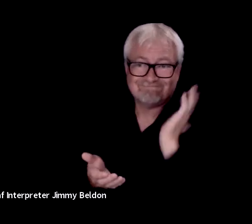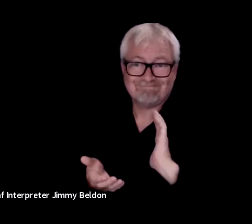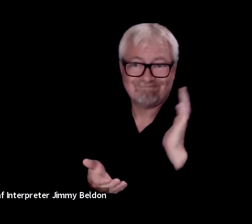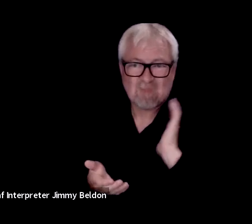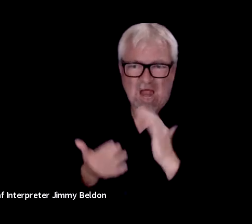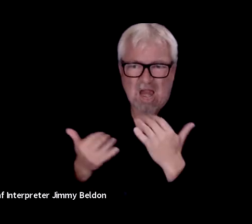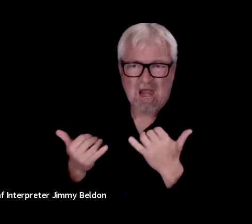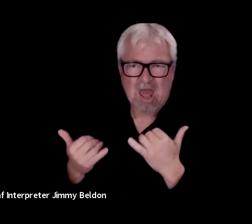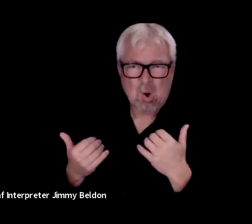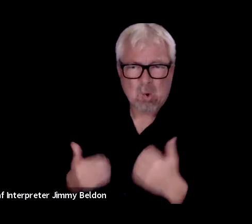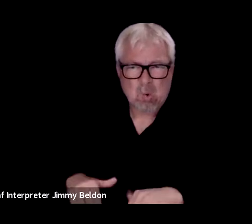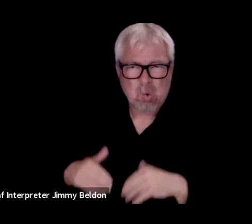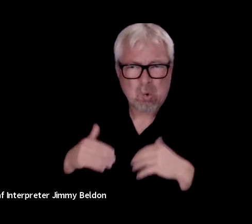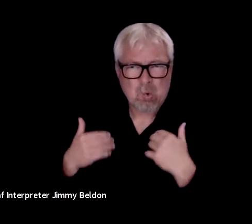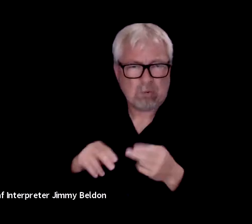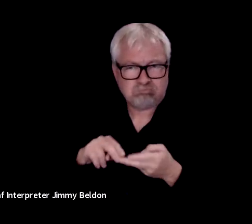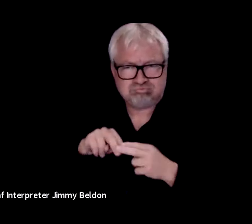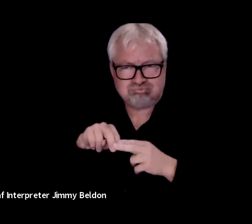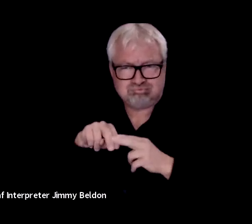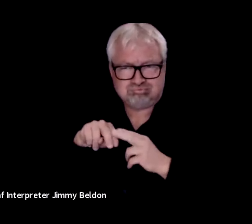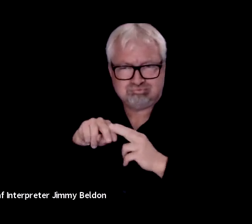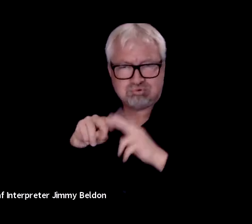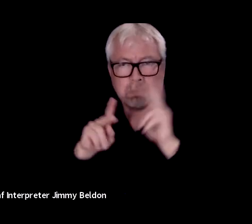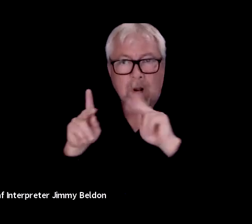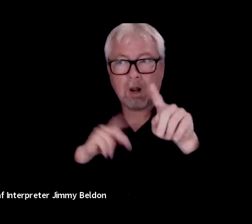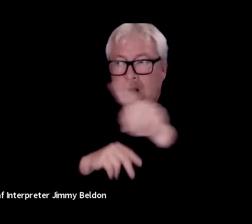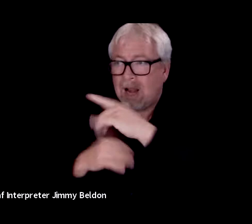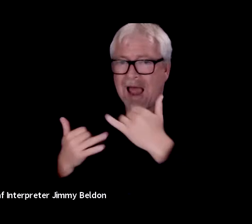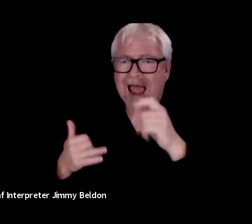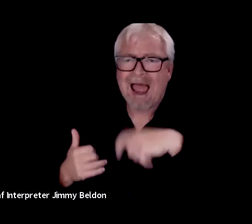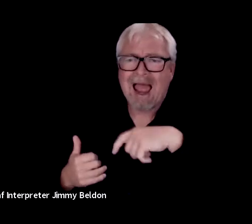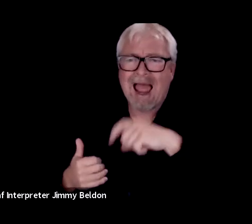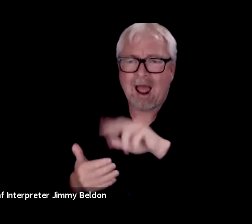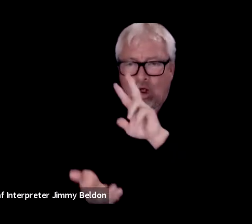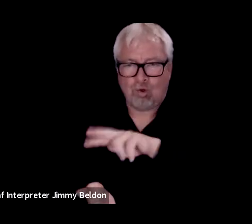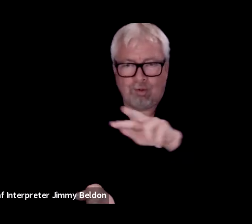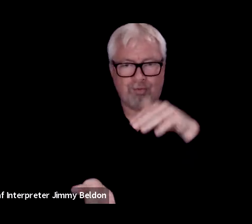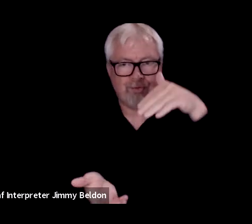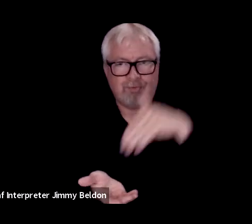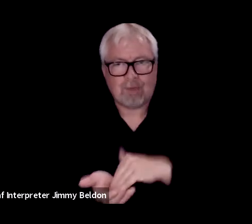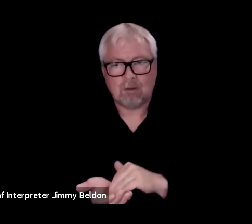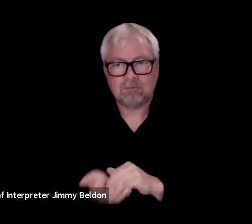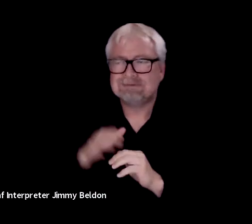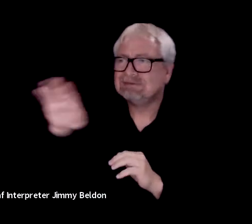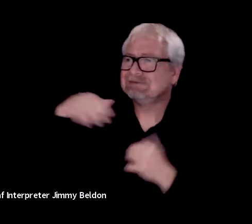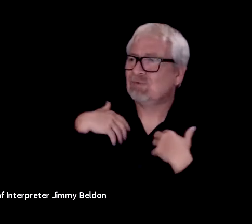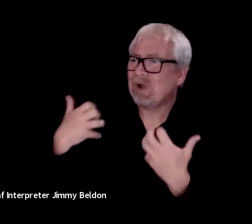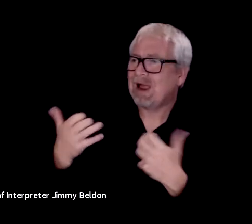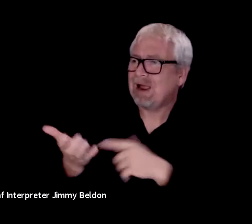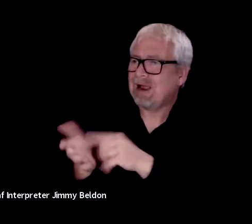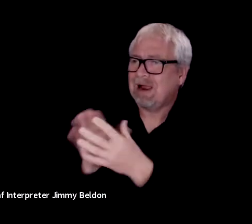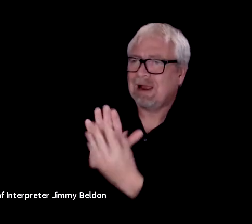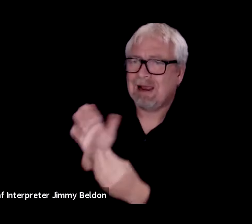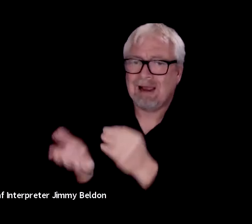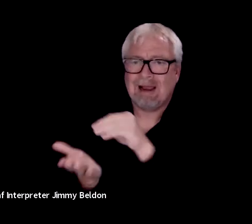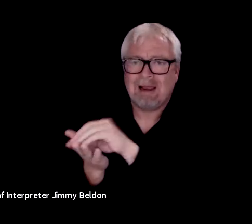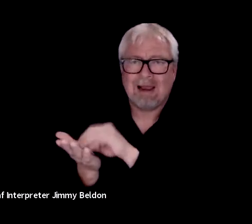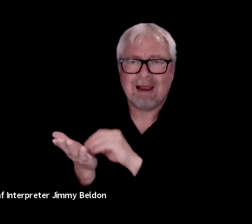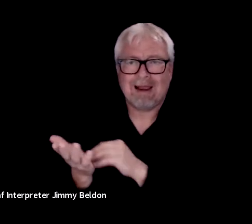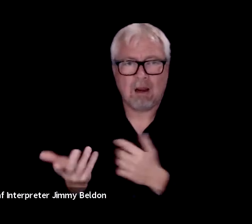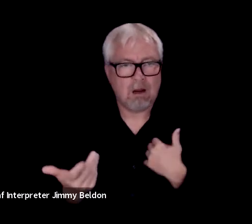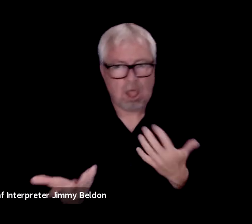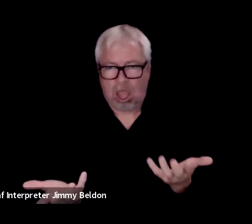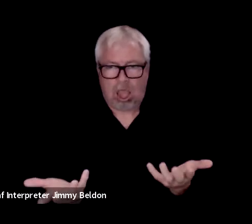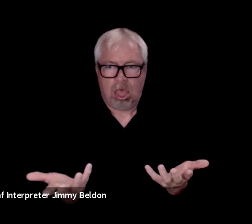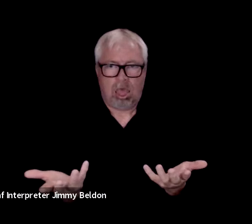33,000 requests for immunization records through the online form, more than 19,000 of those just since July 1st. For